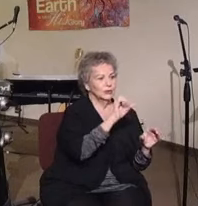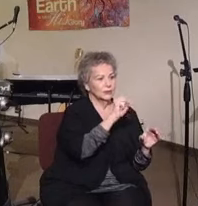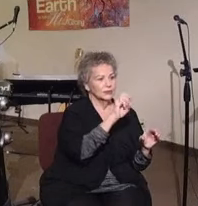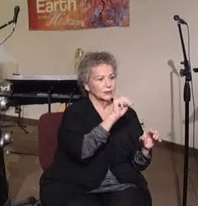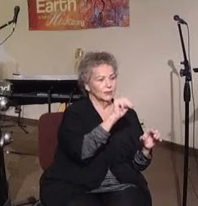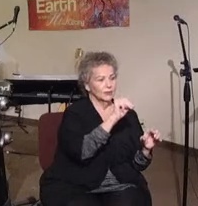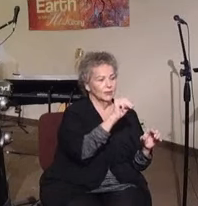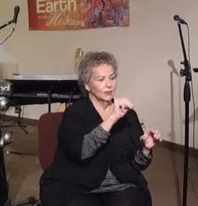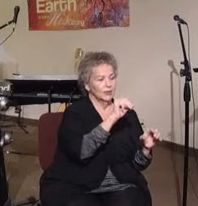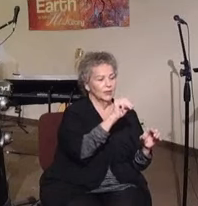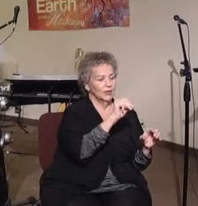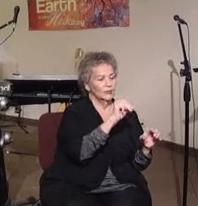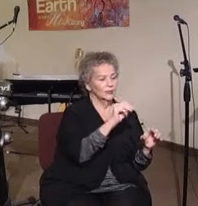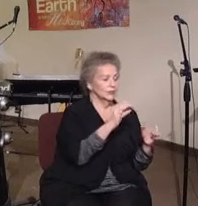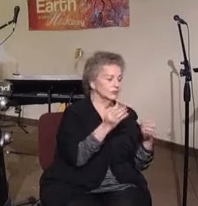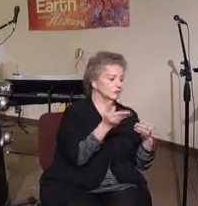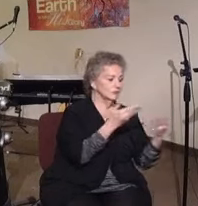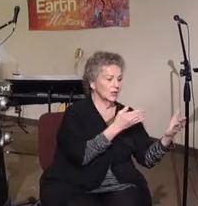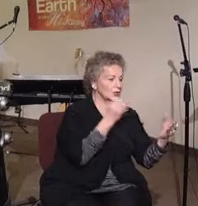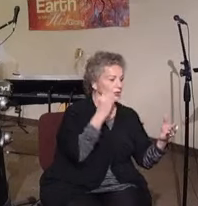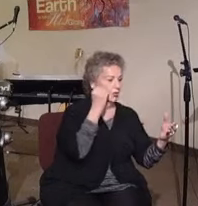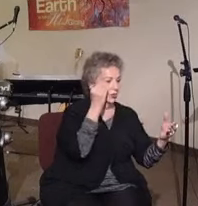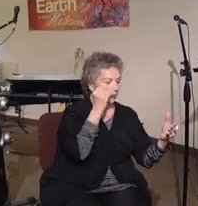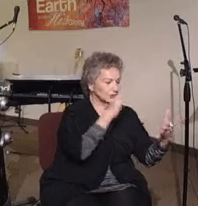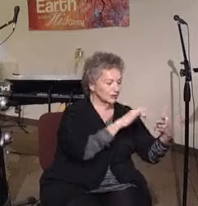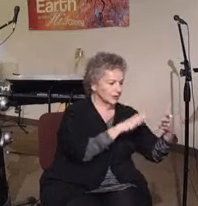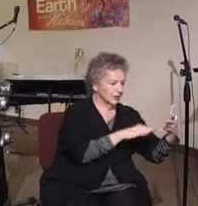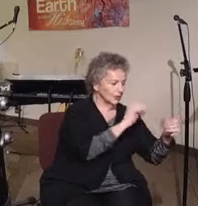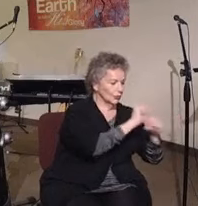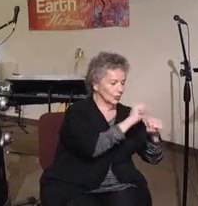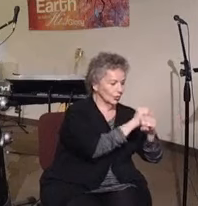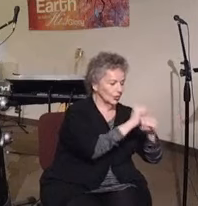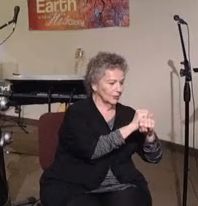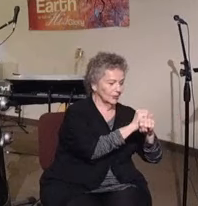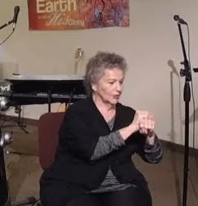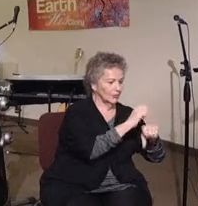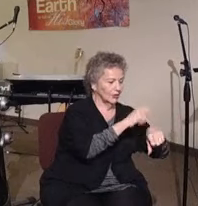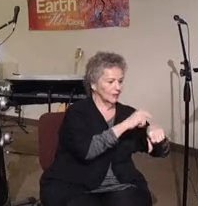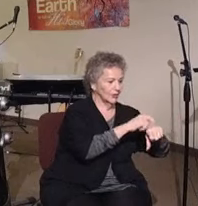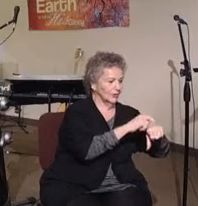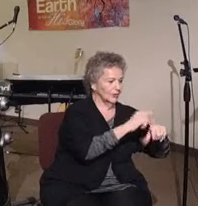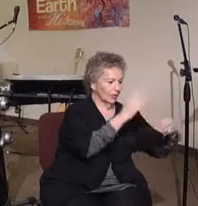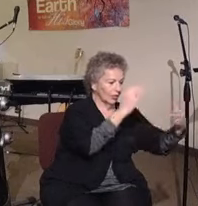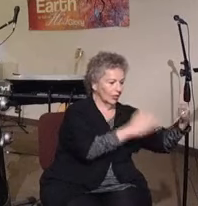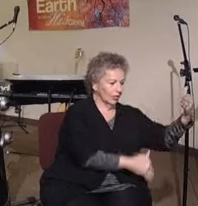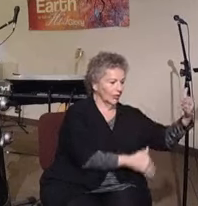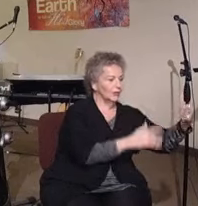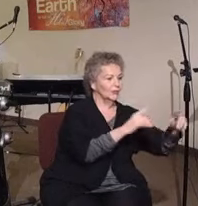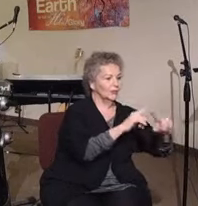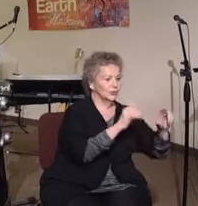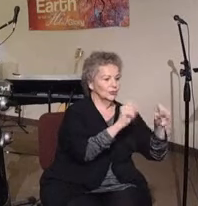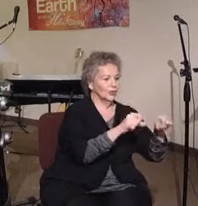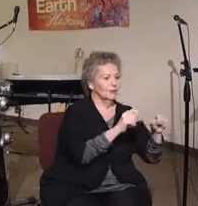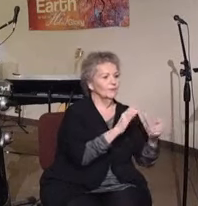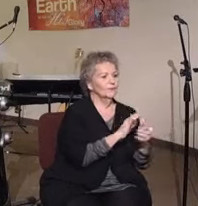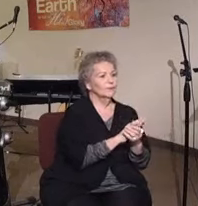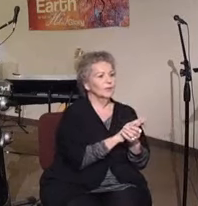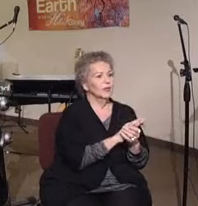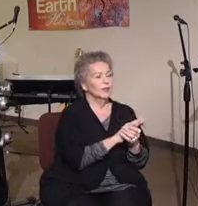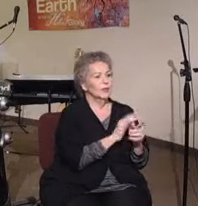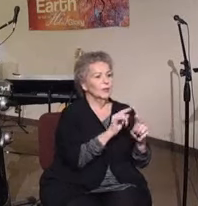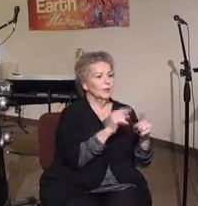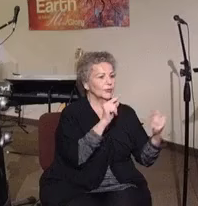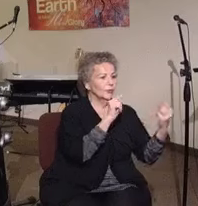take that home and you start studying that and you work on that. I don't have time to go through all that, okay? So, what the point is, there is